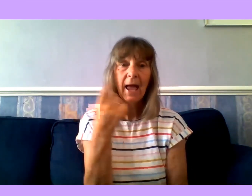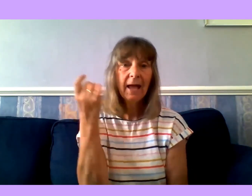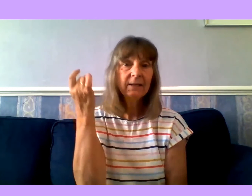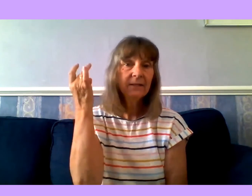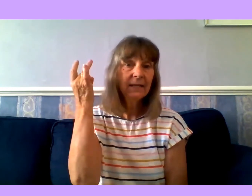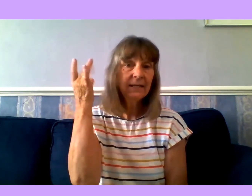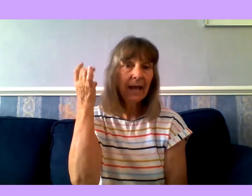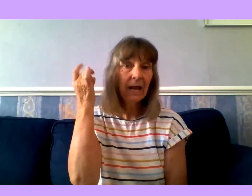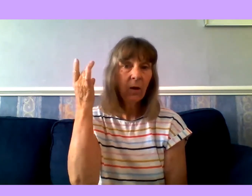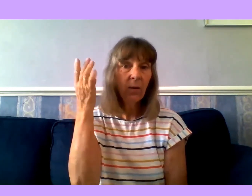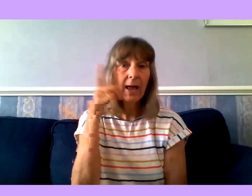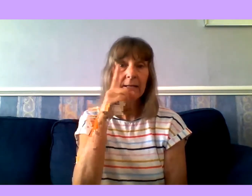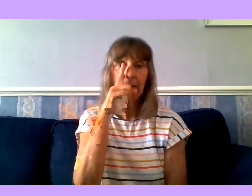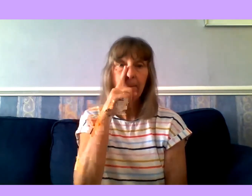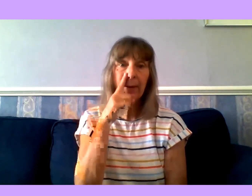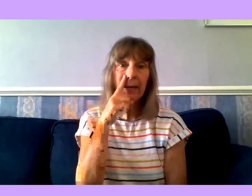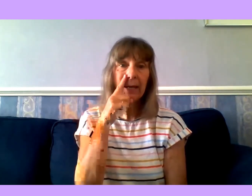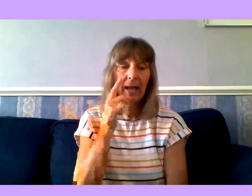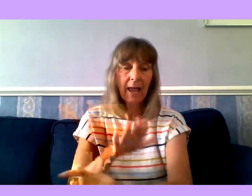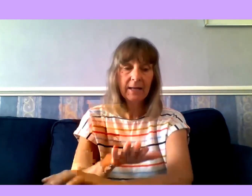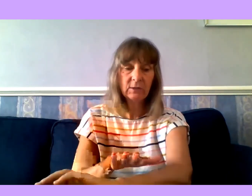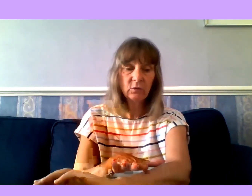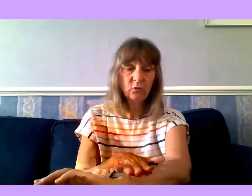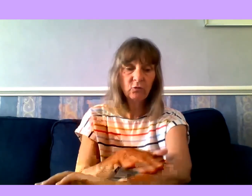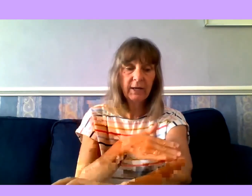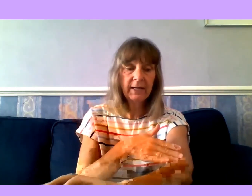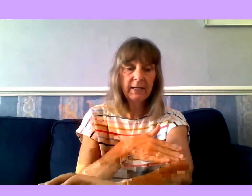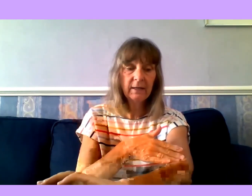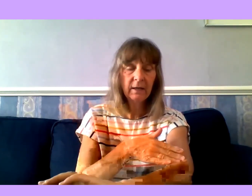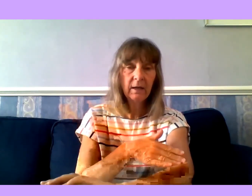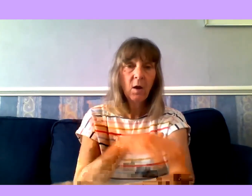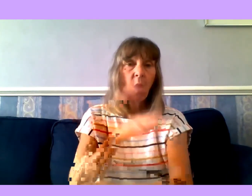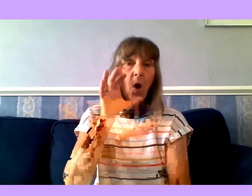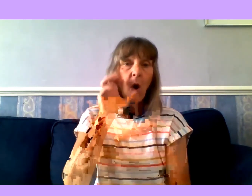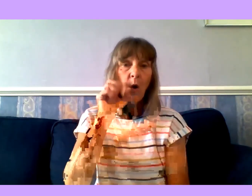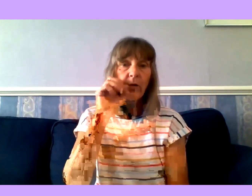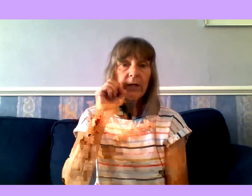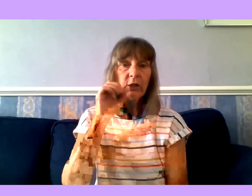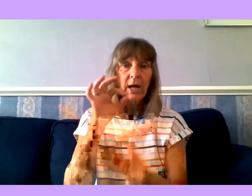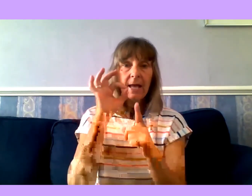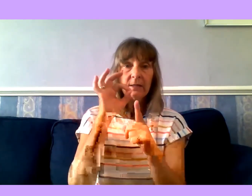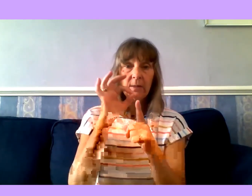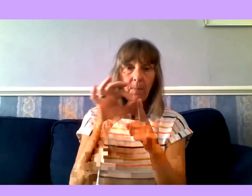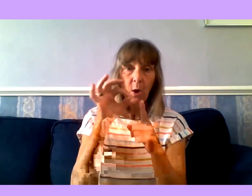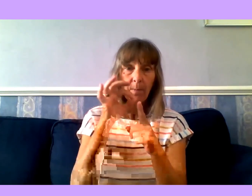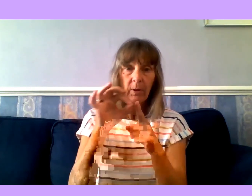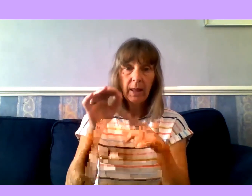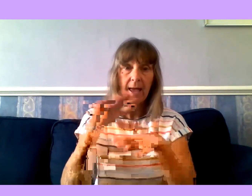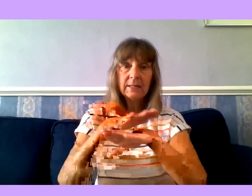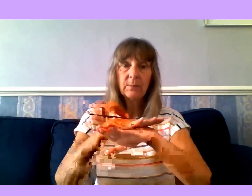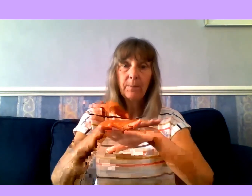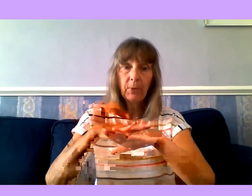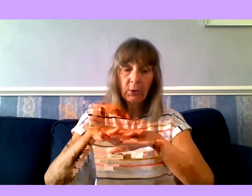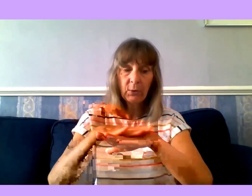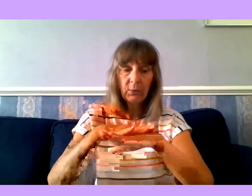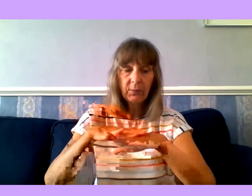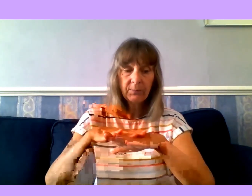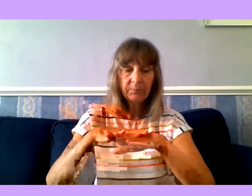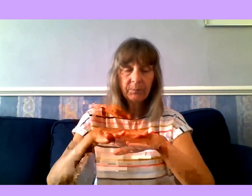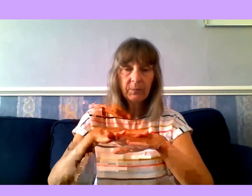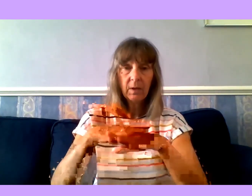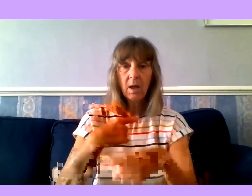Red and yellow and pink and green, orange and purple and